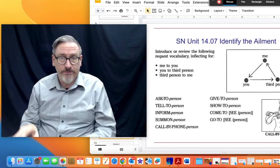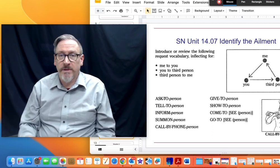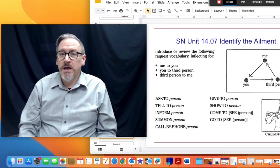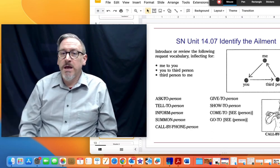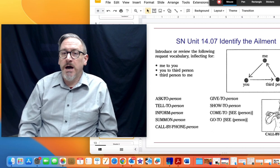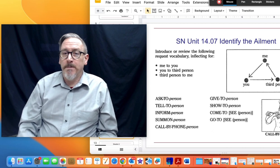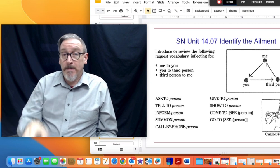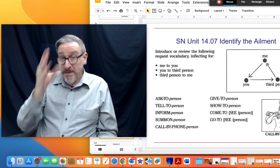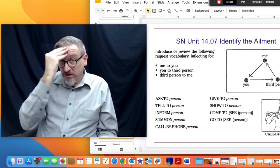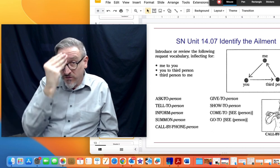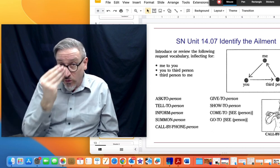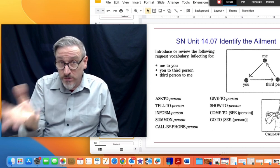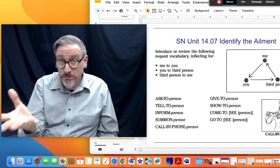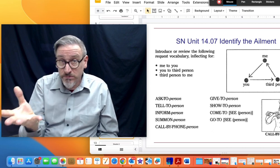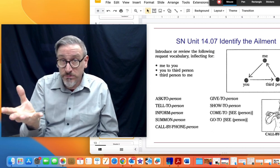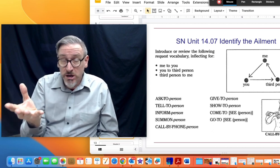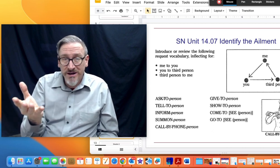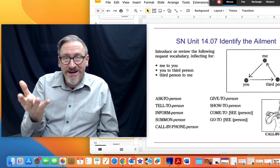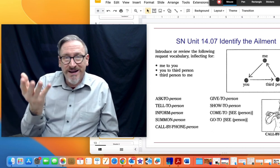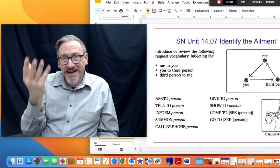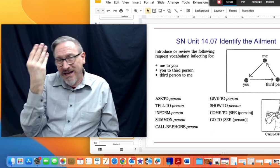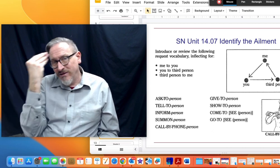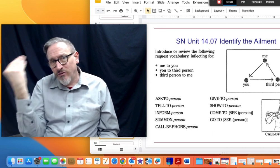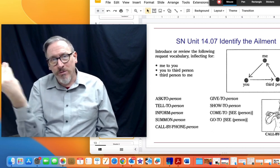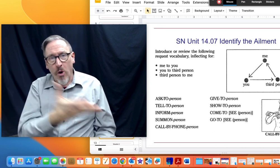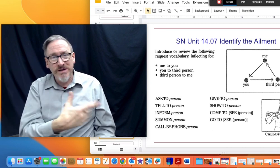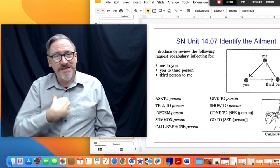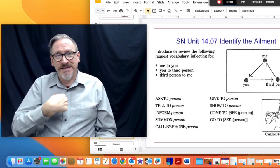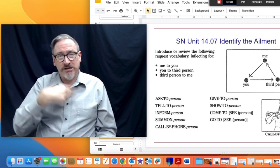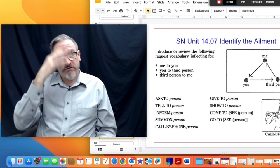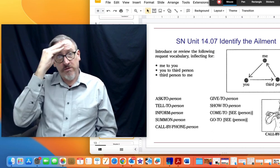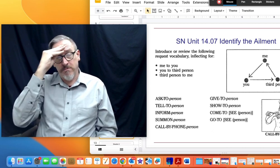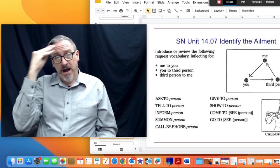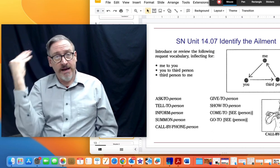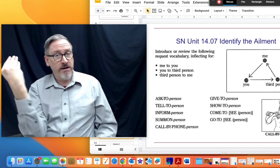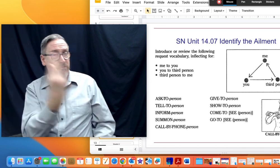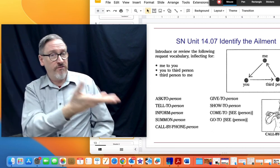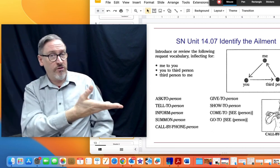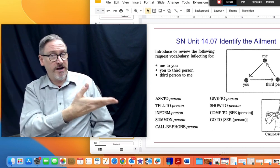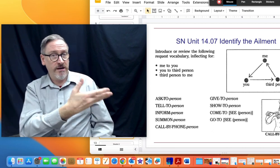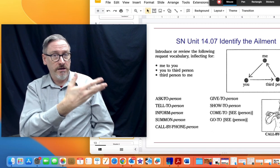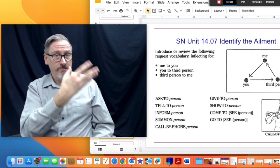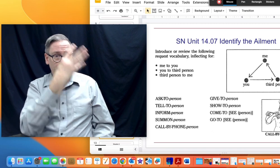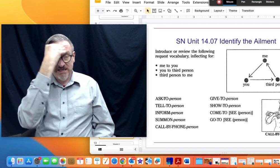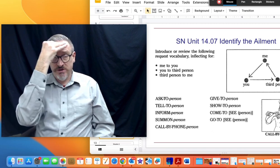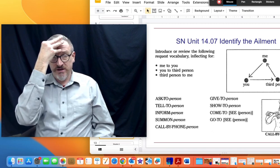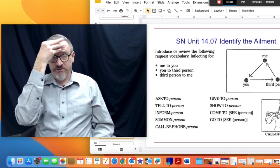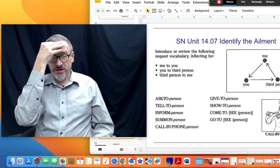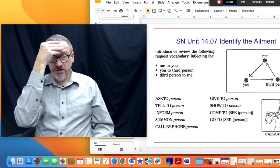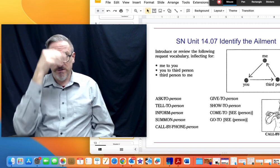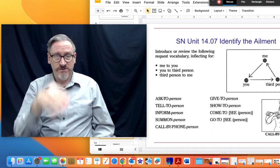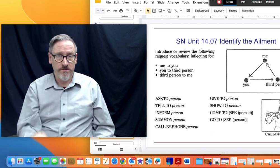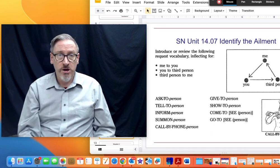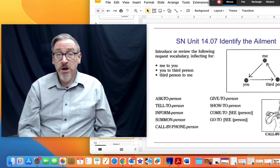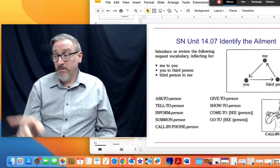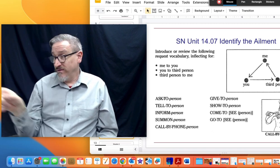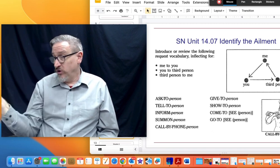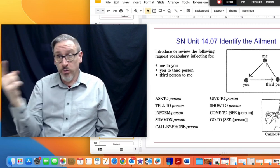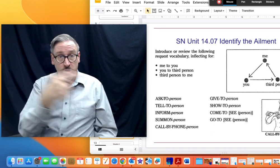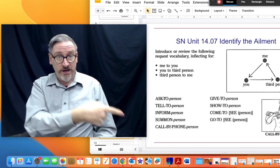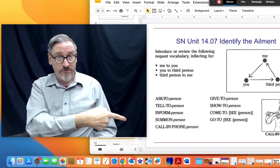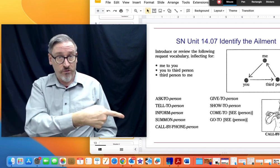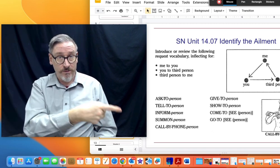Right. Inform always is going to start from my forehead because that's where the information comes from.